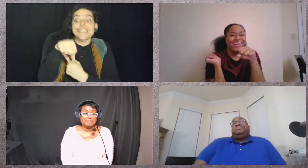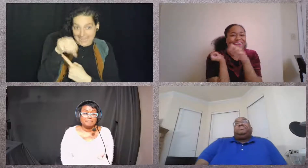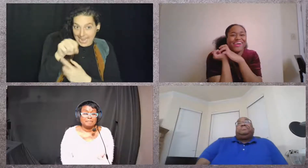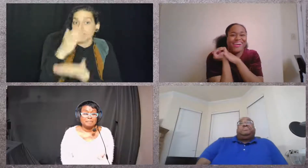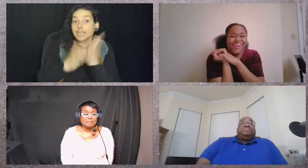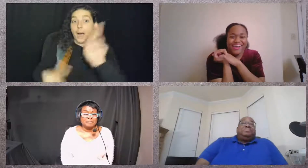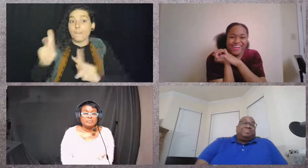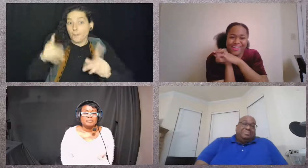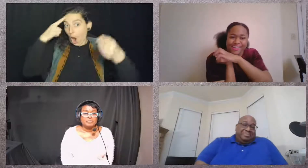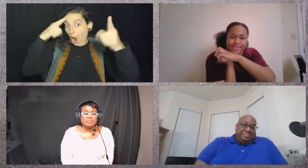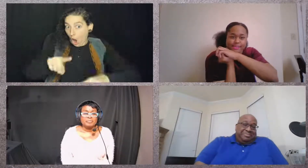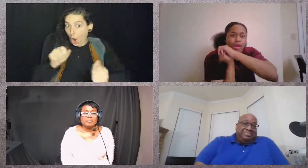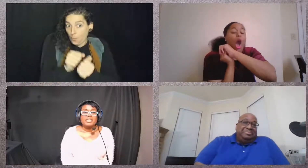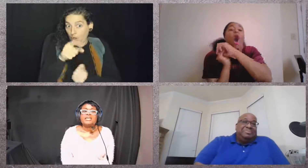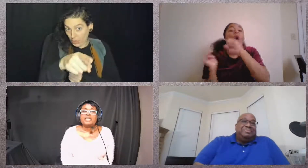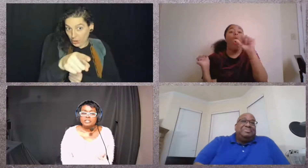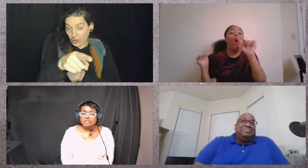information.